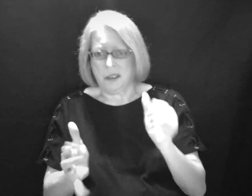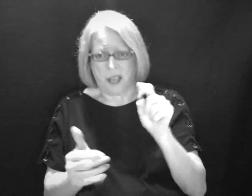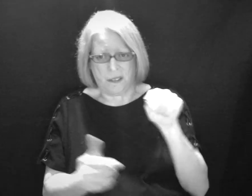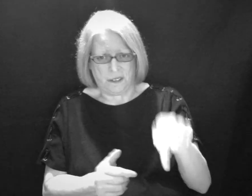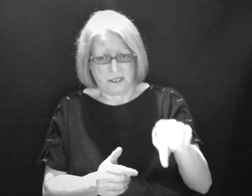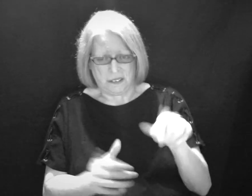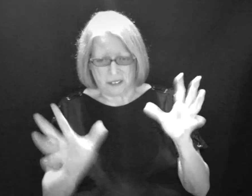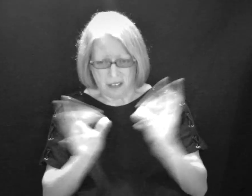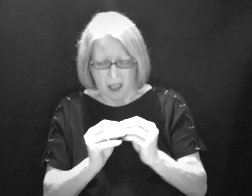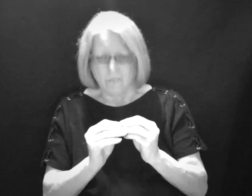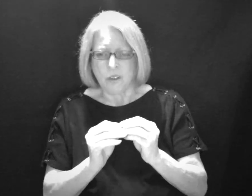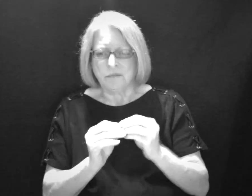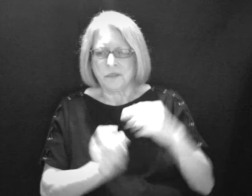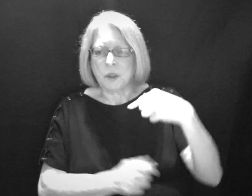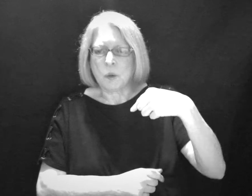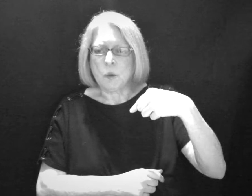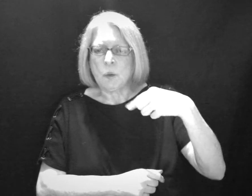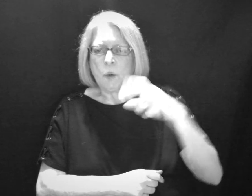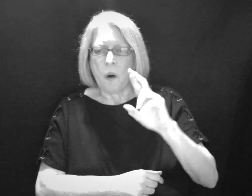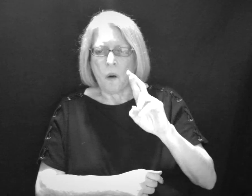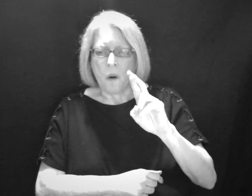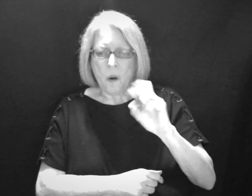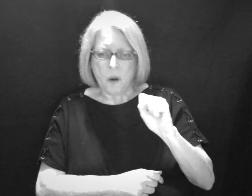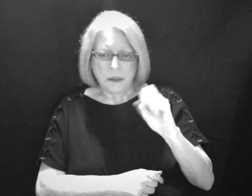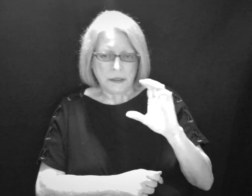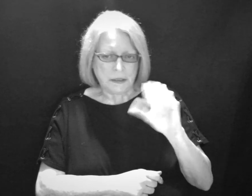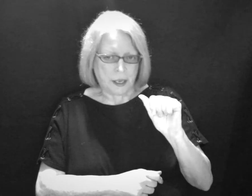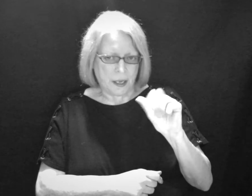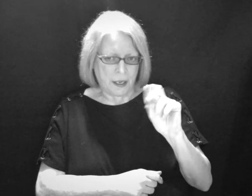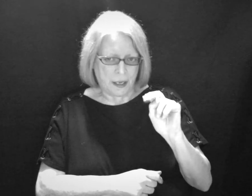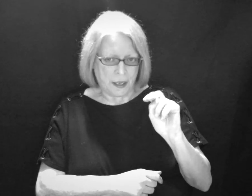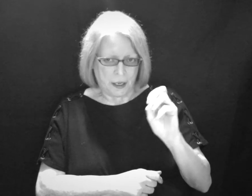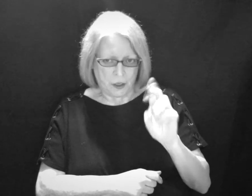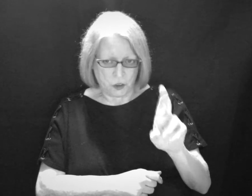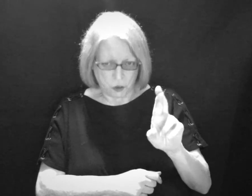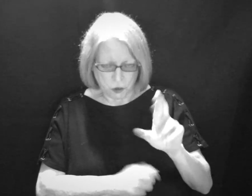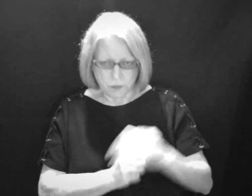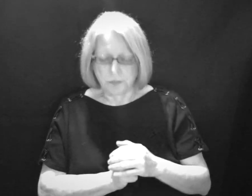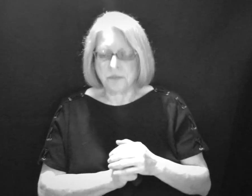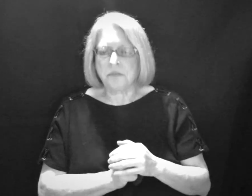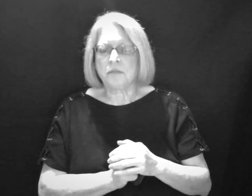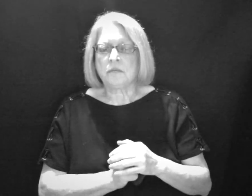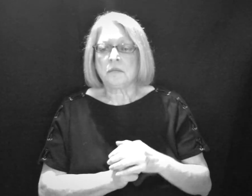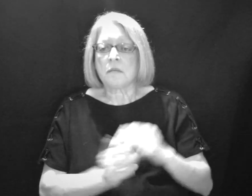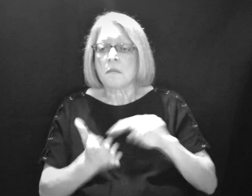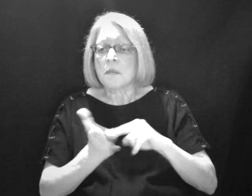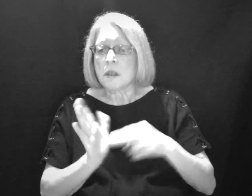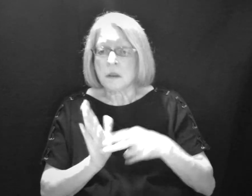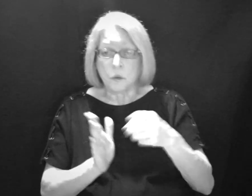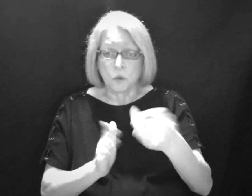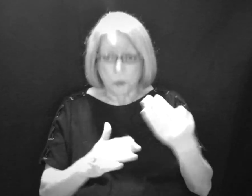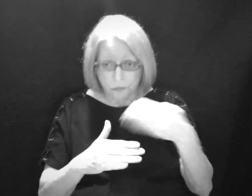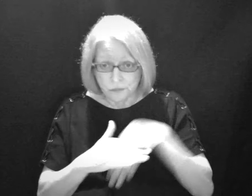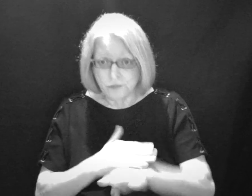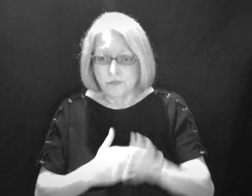can scroll down here. And so we have Roboto 122 and 125 and 125. So